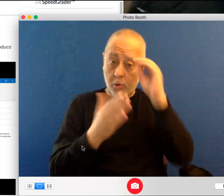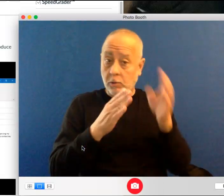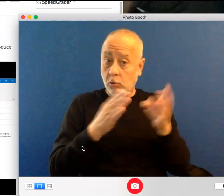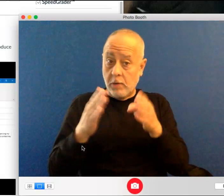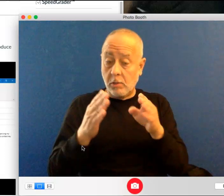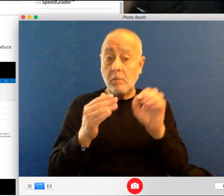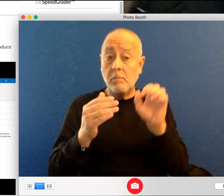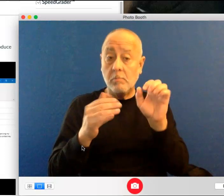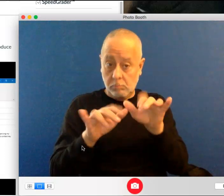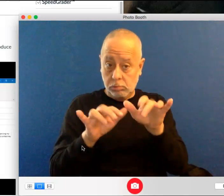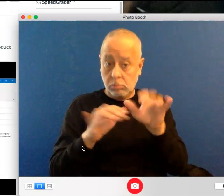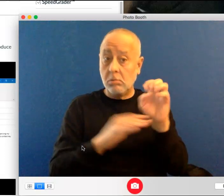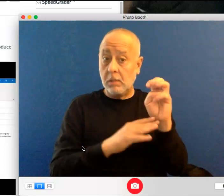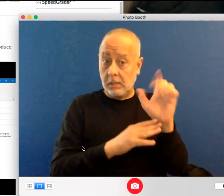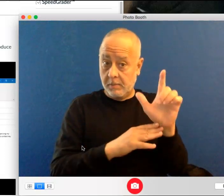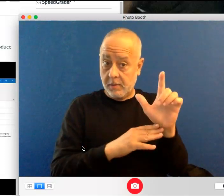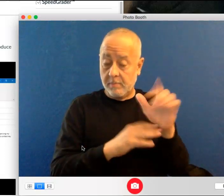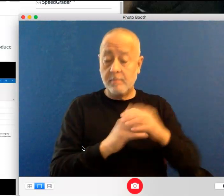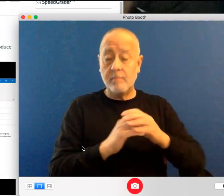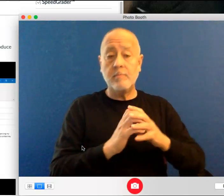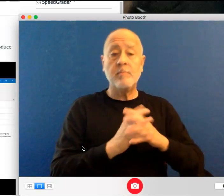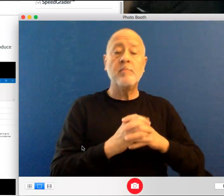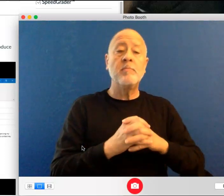Email is